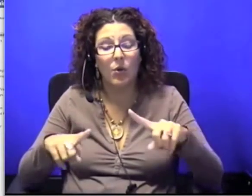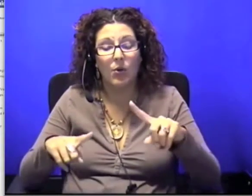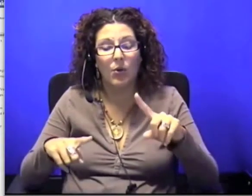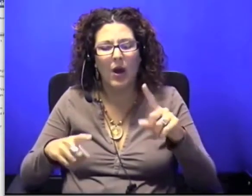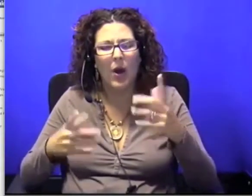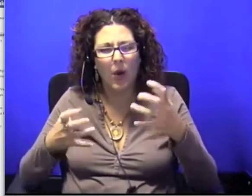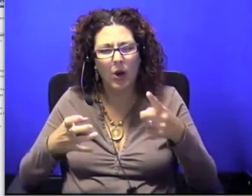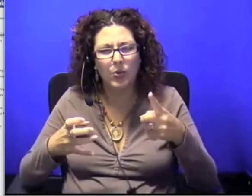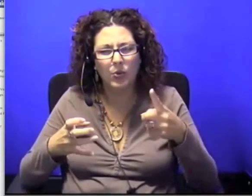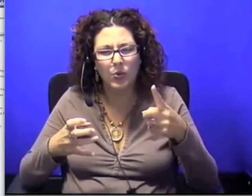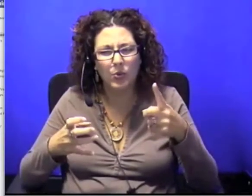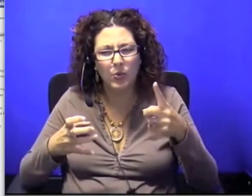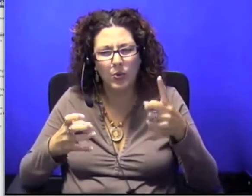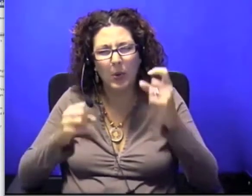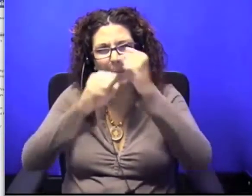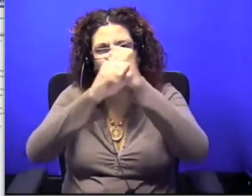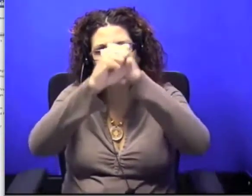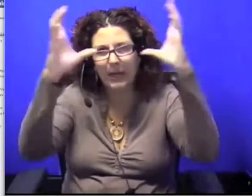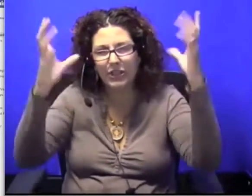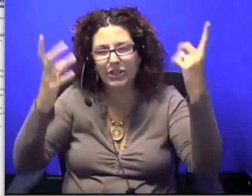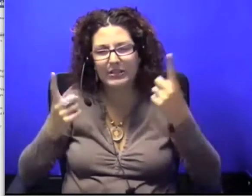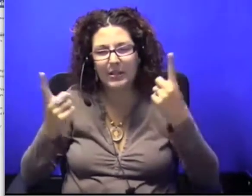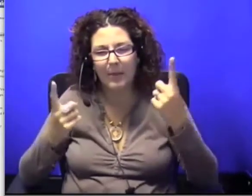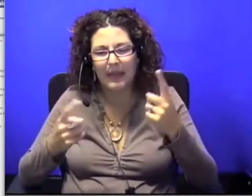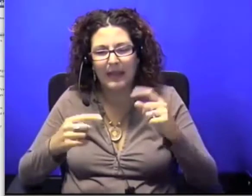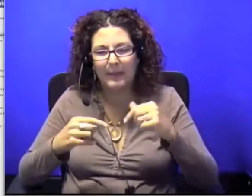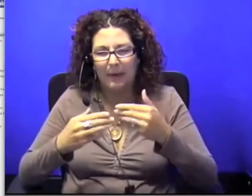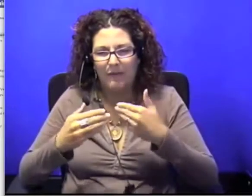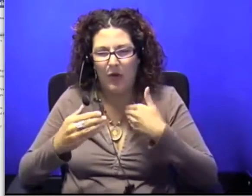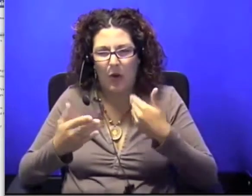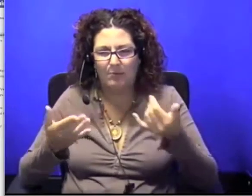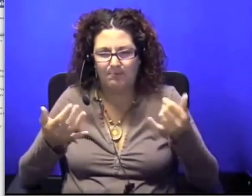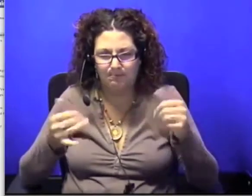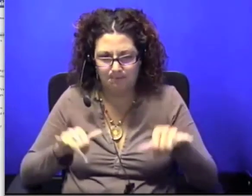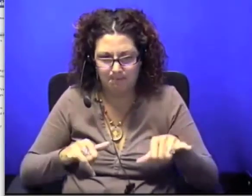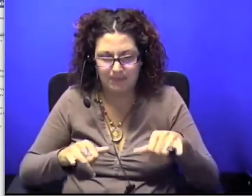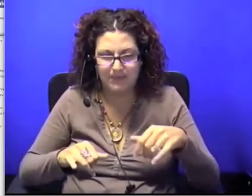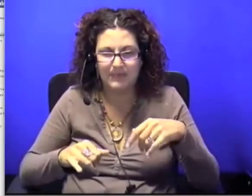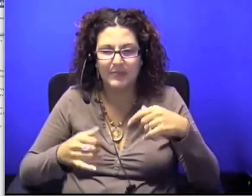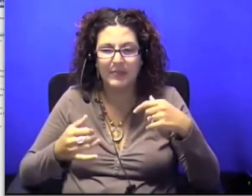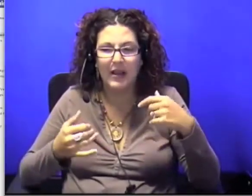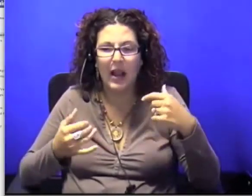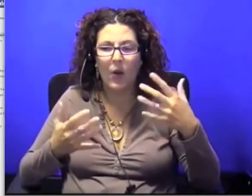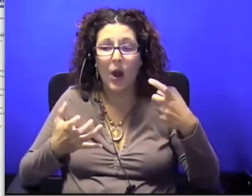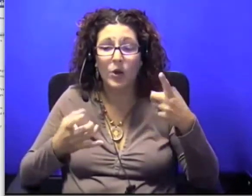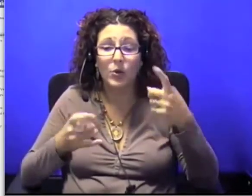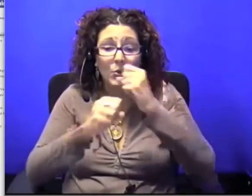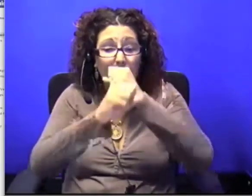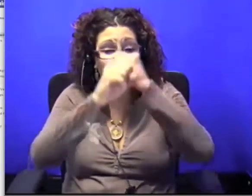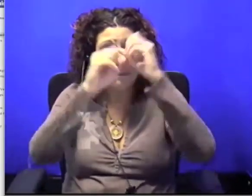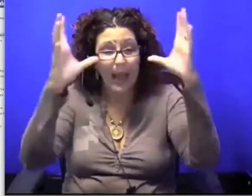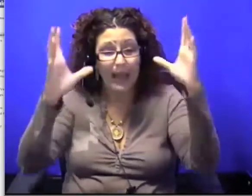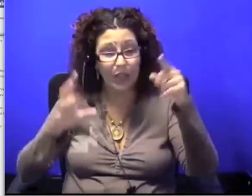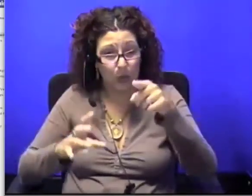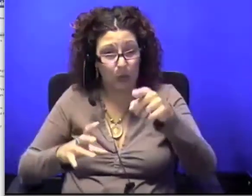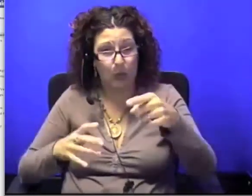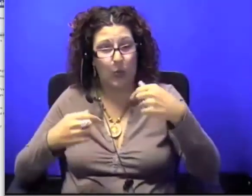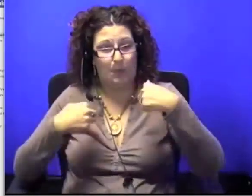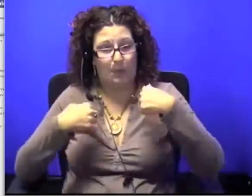for those of you, I want you to picture something real quick in closing. I want you to picture that you or